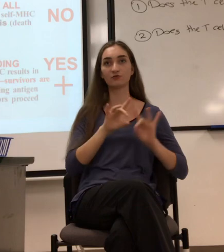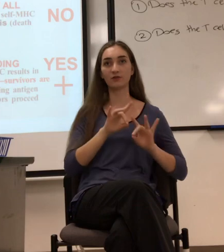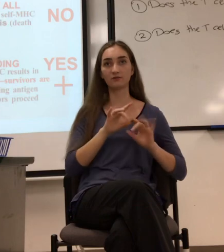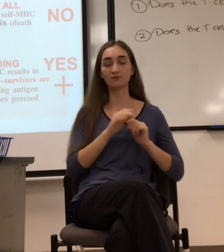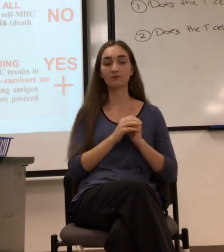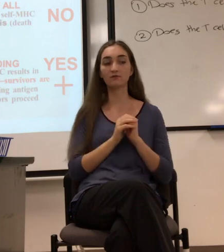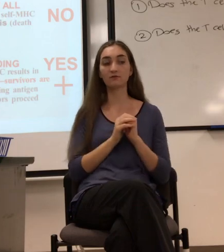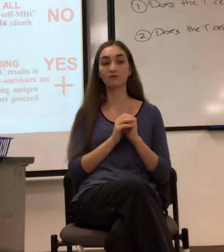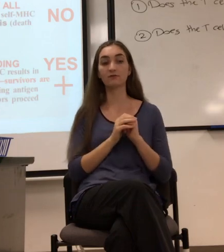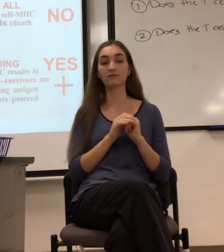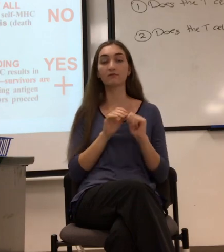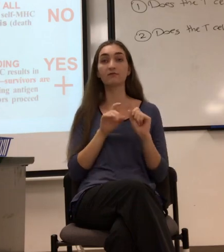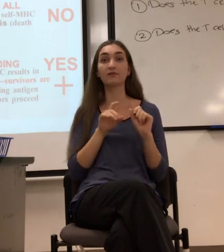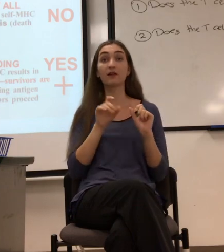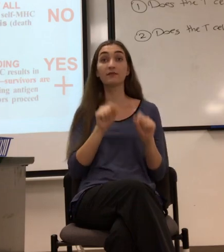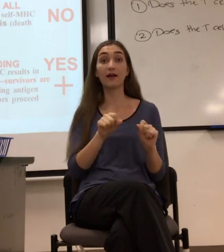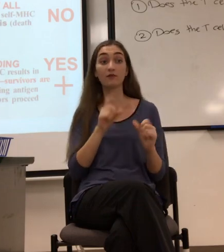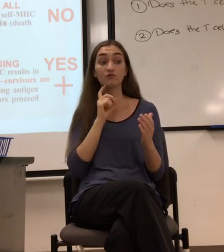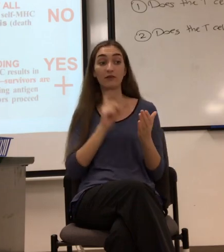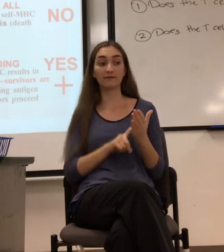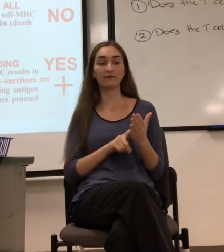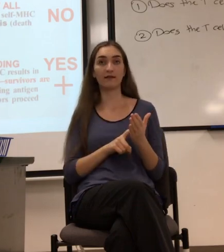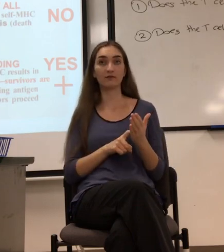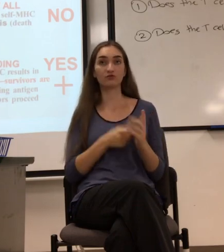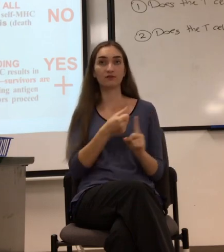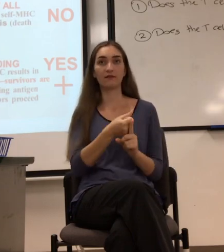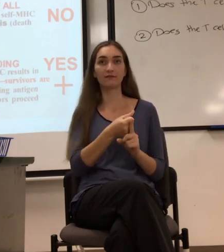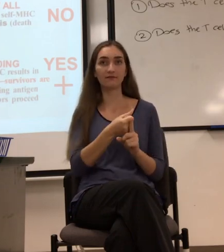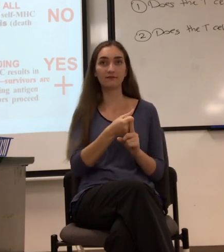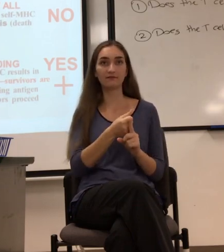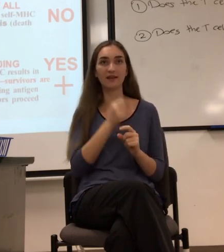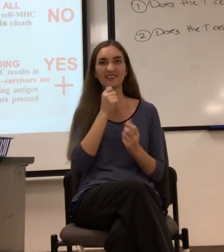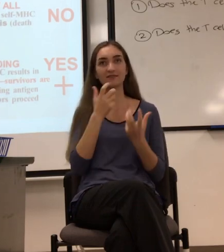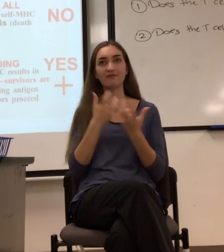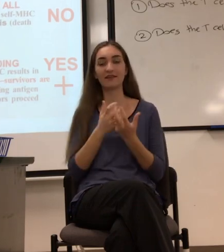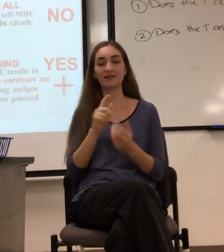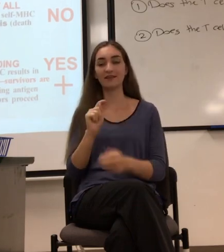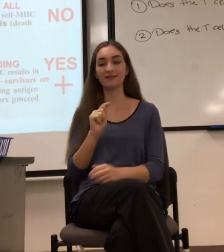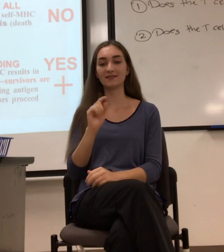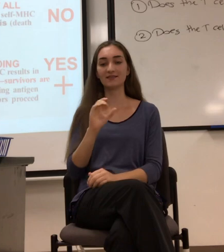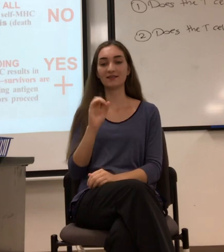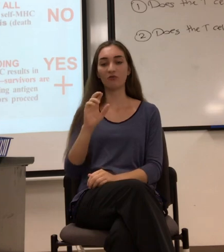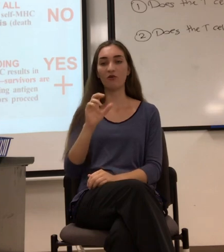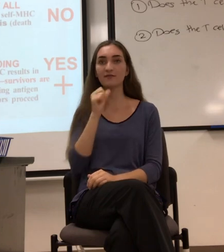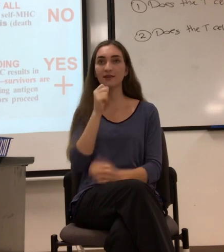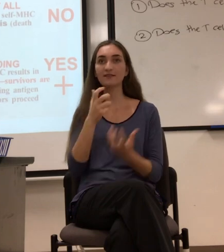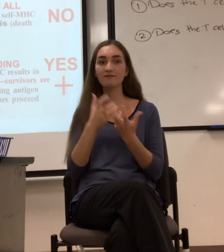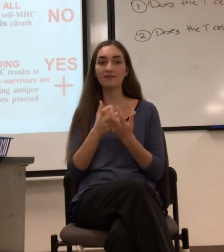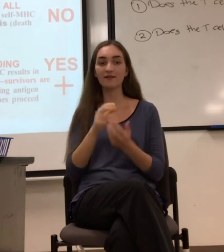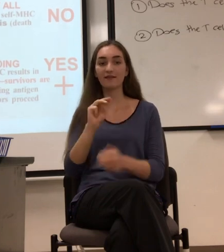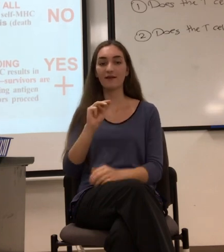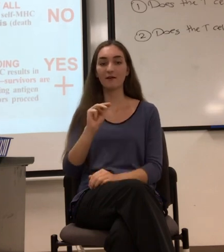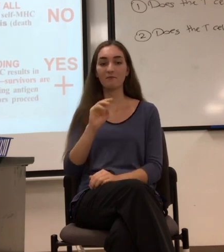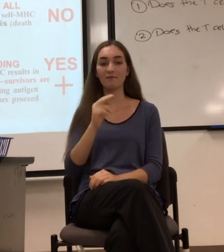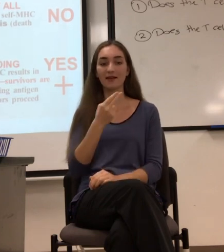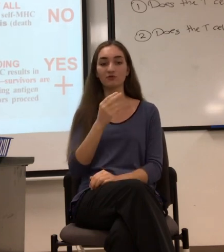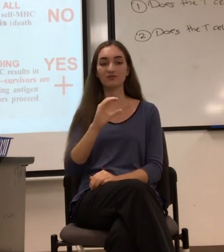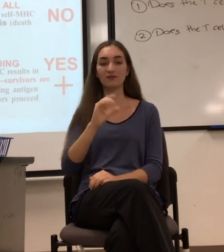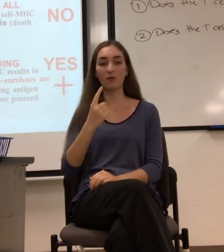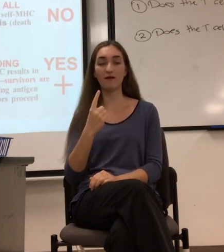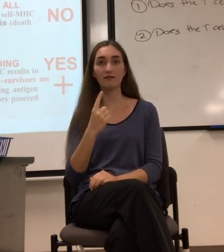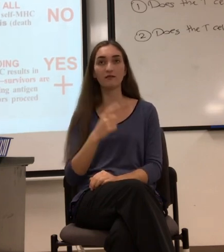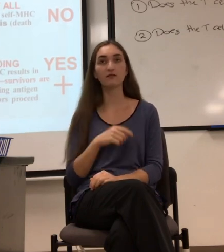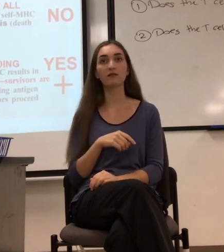Can you recognize yourself? This doesn't fit. The TCR doesn't fit MHC1. Go away. If